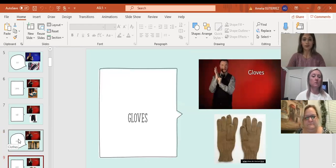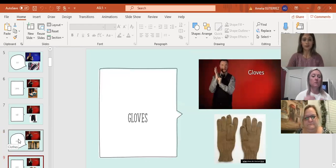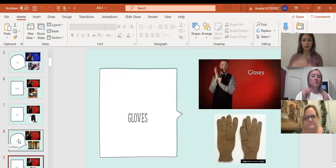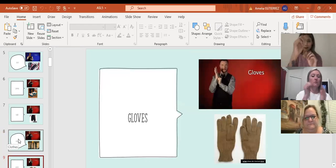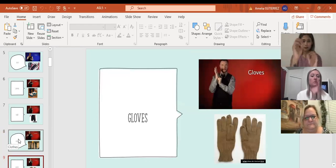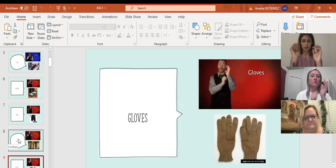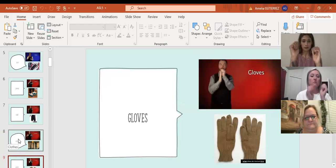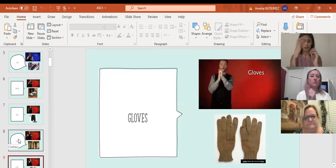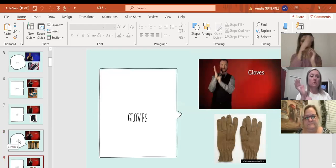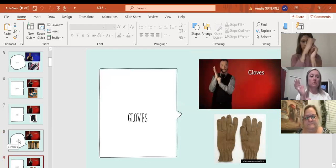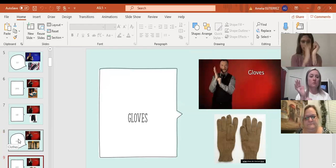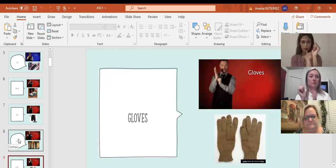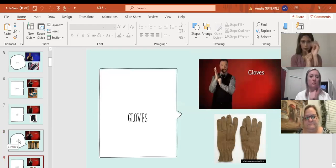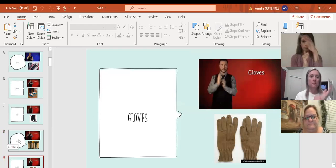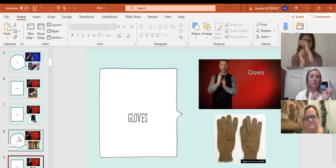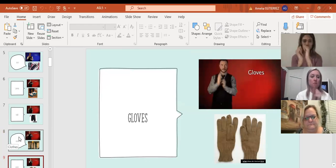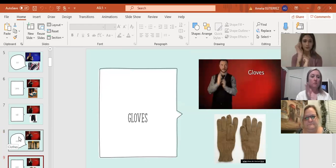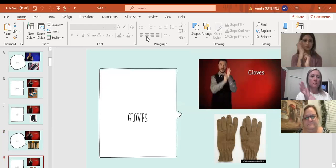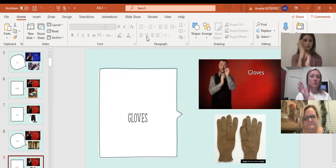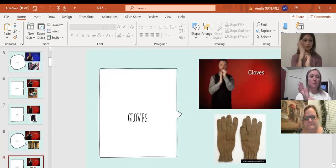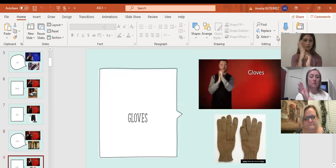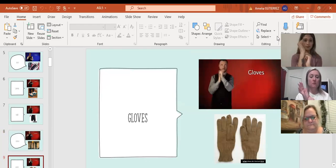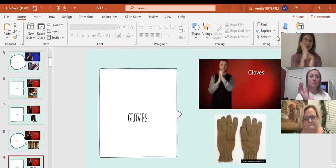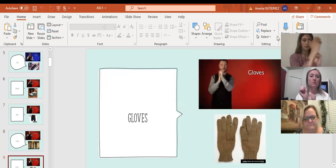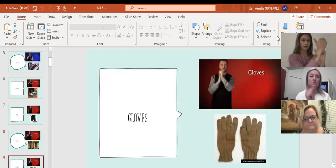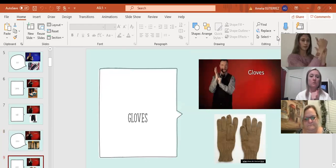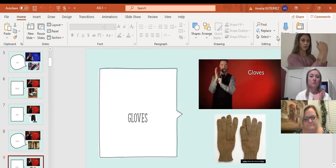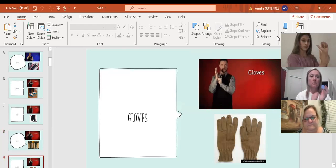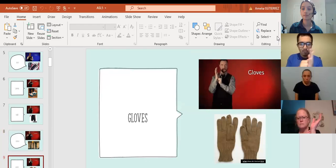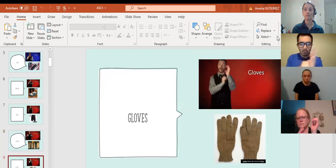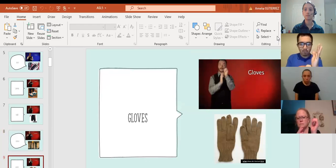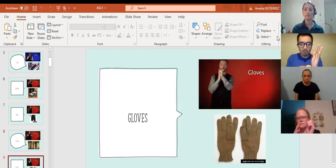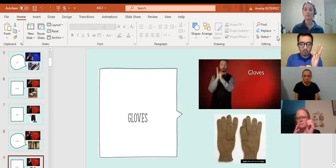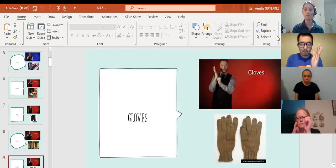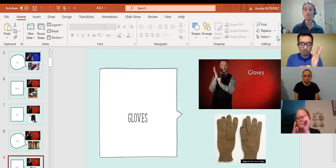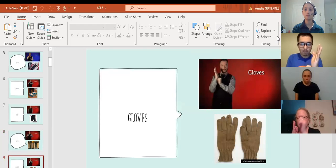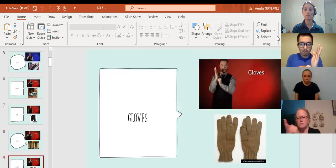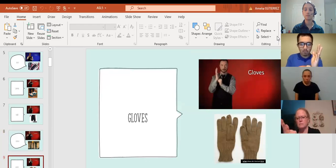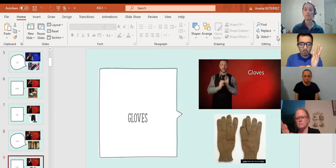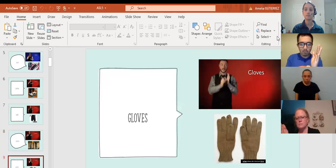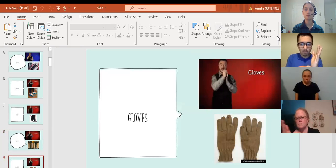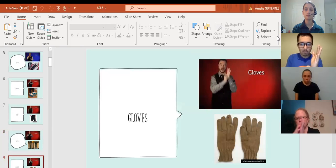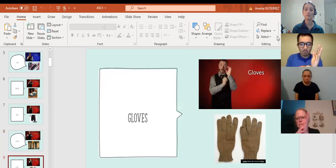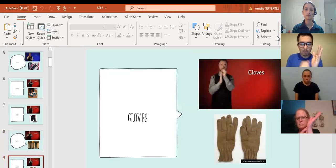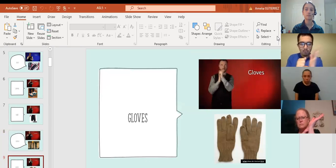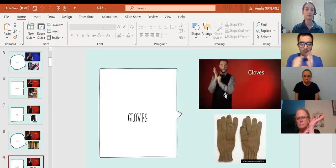Gloves. No gloves. Mari, siéntate aquí, Mari.